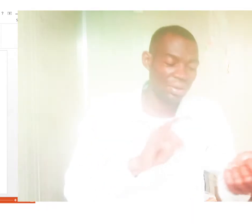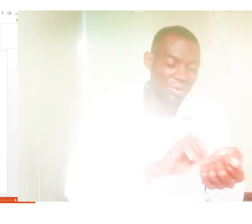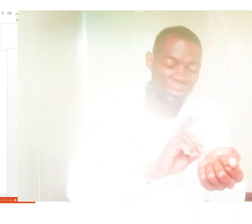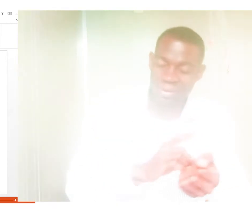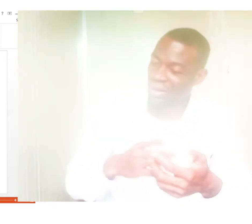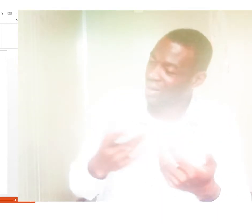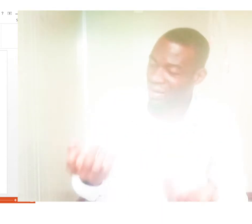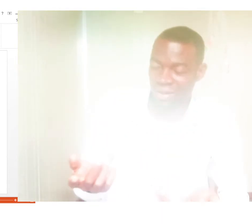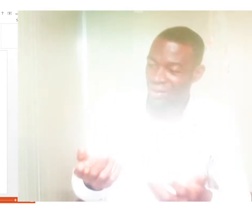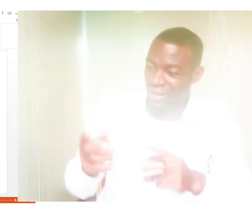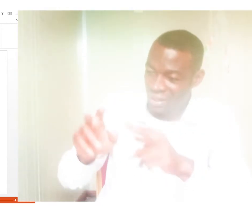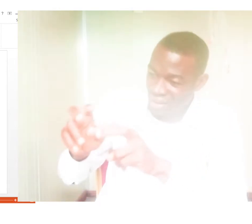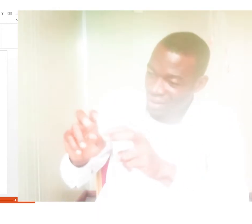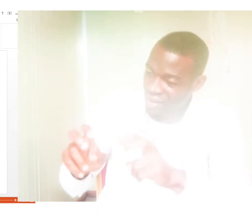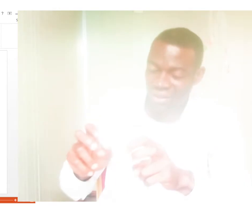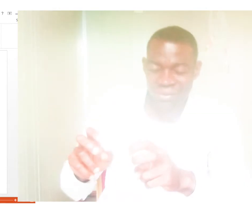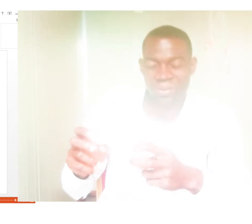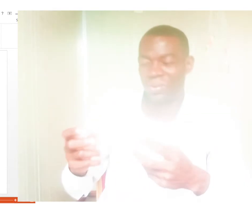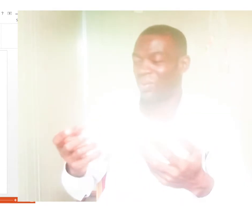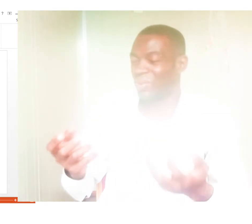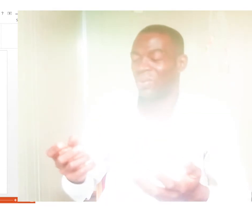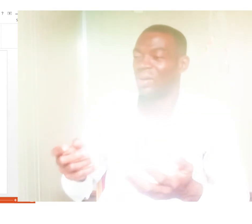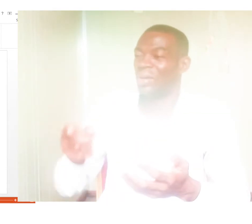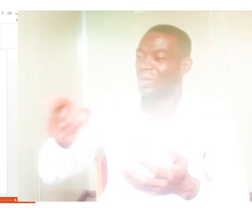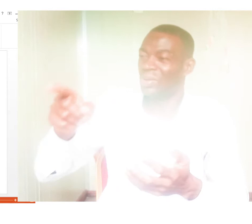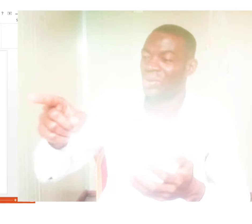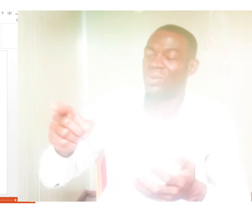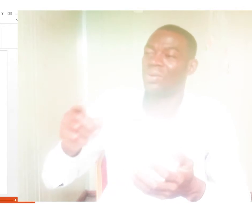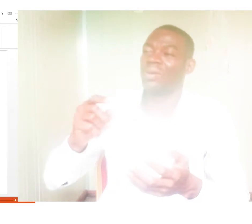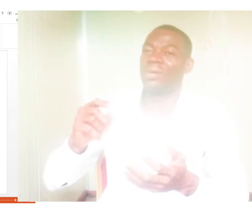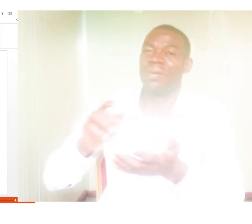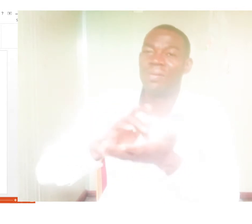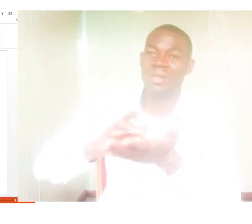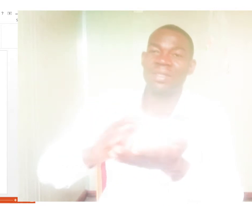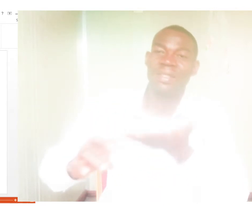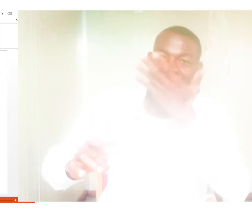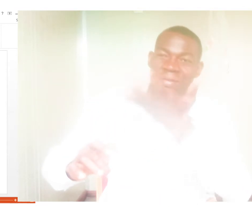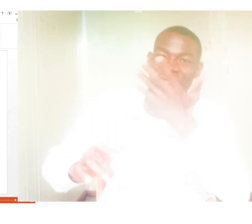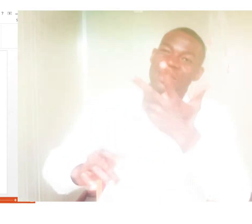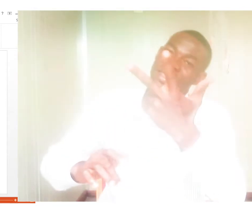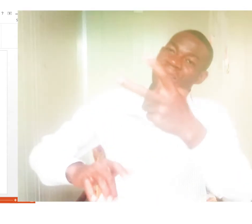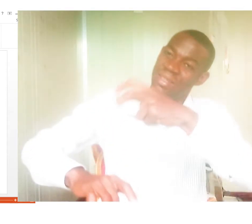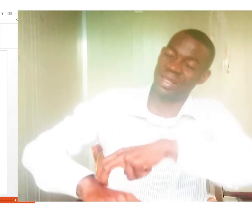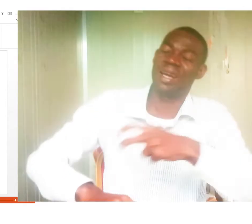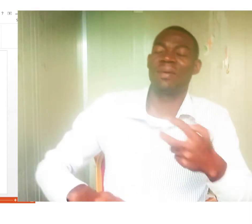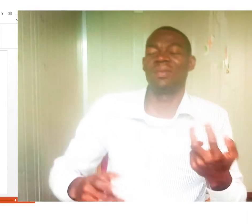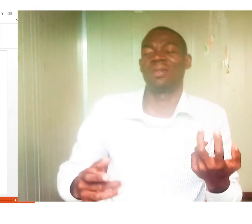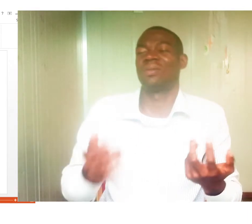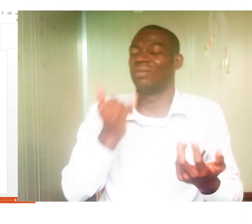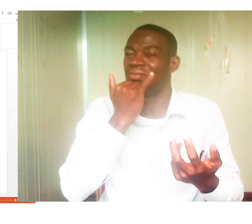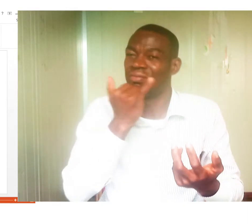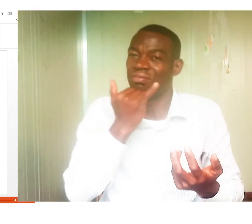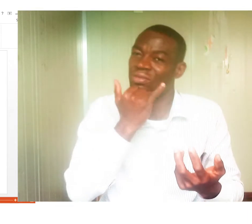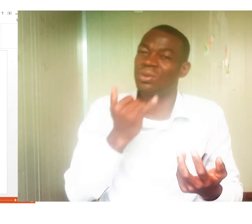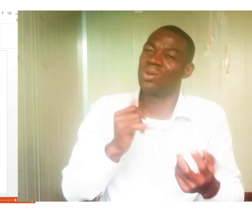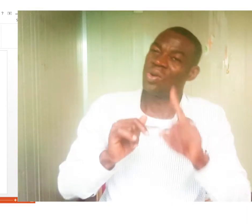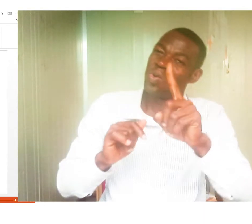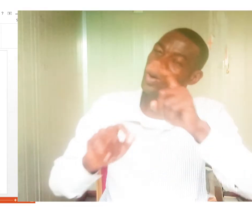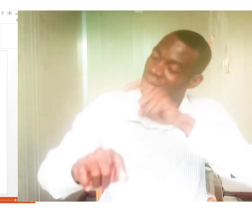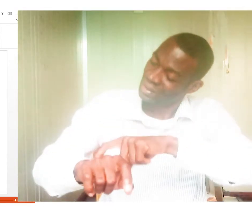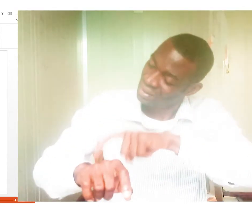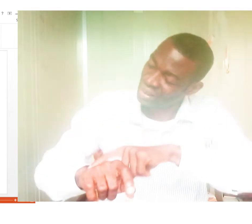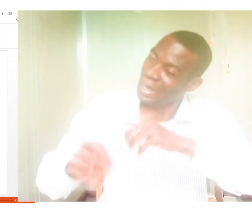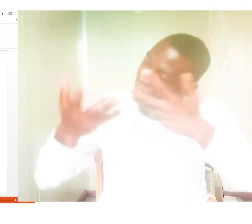due to communication gap, they ended overdosing themselves. A deaf woman gave birth to a